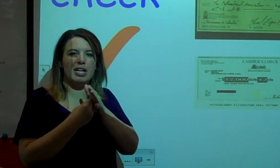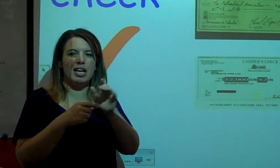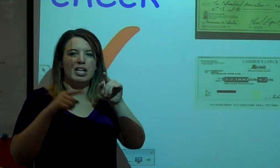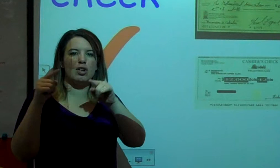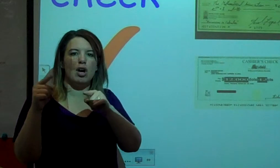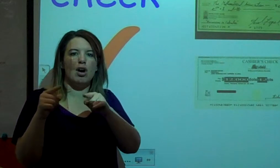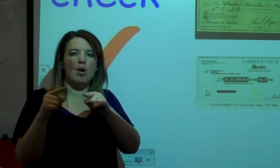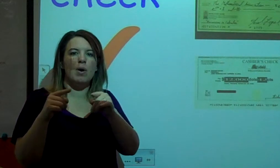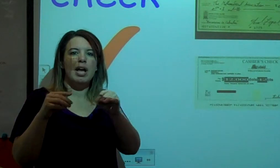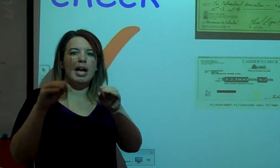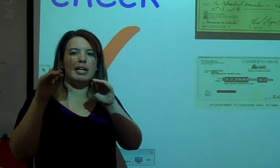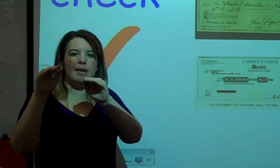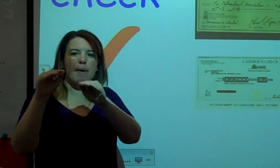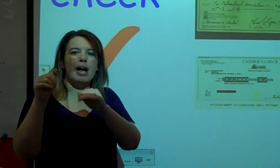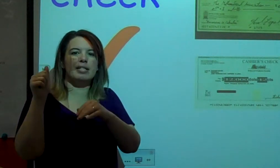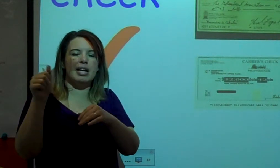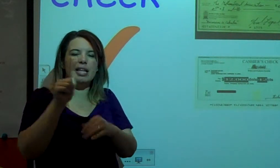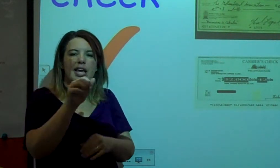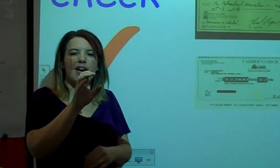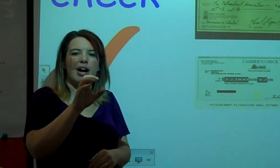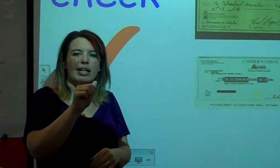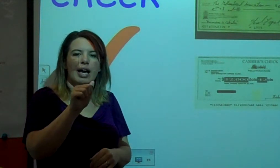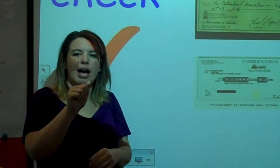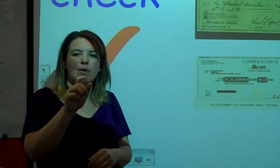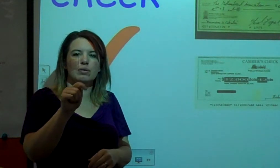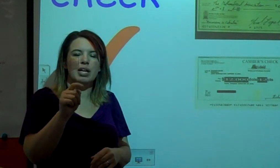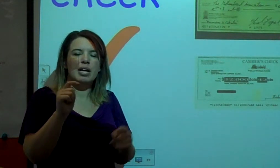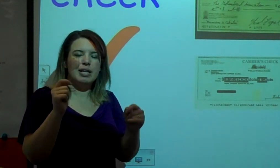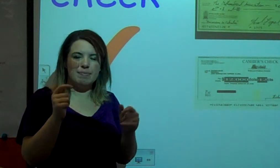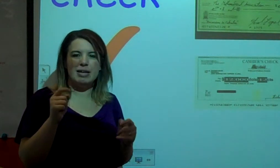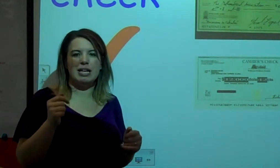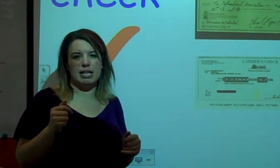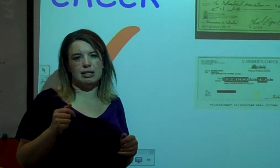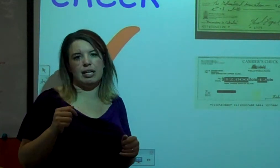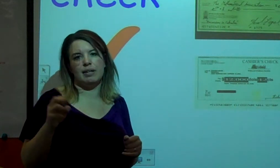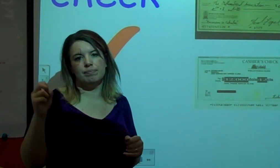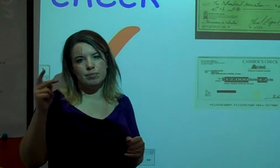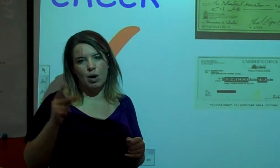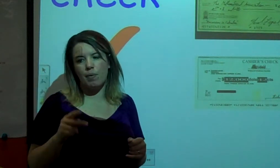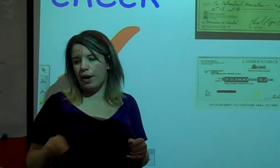They can go and deposit it in their account immediately. All right?